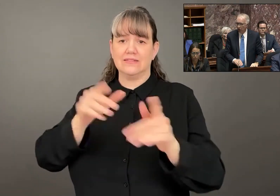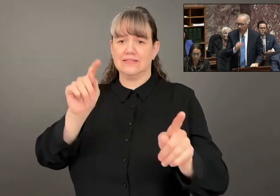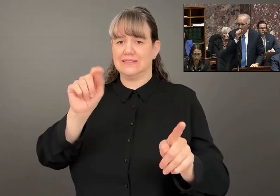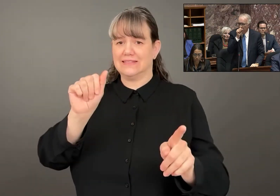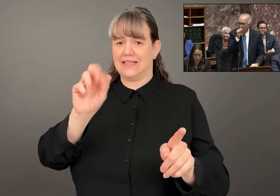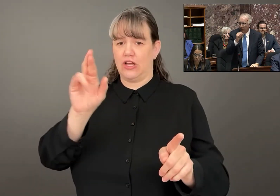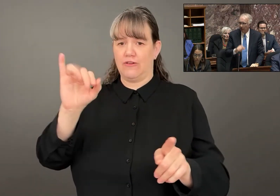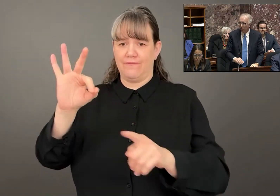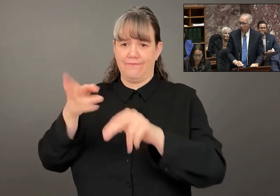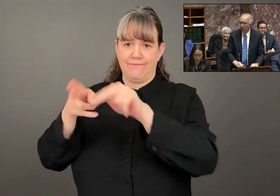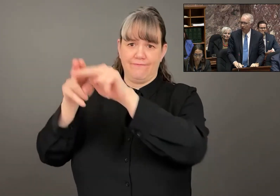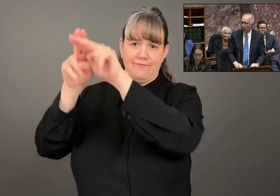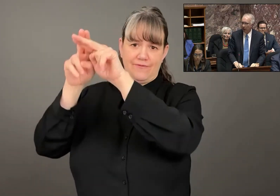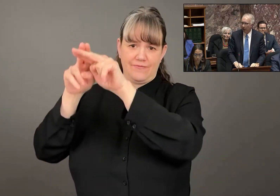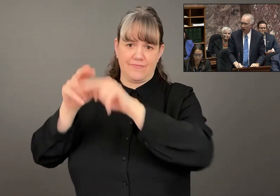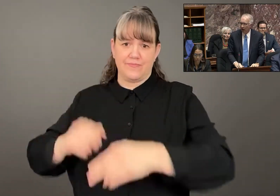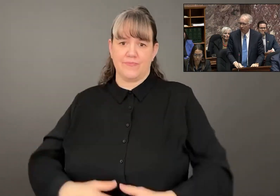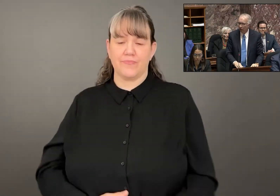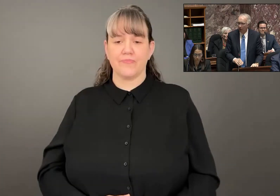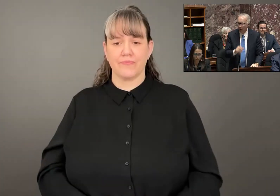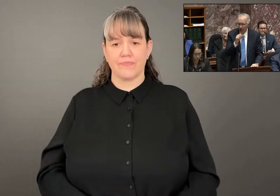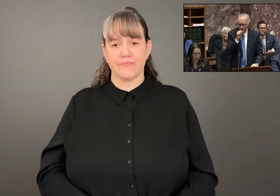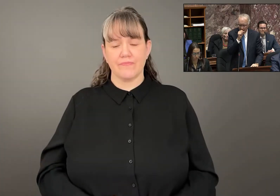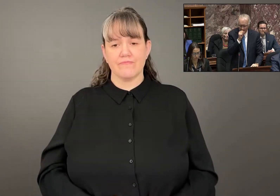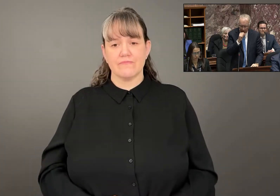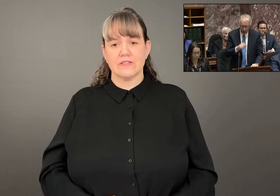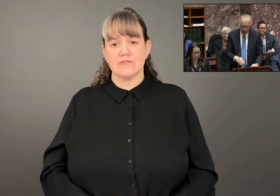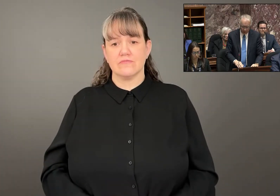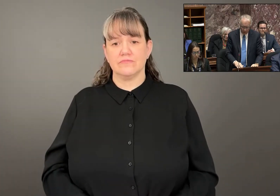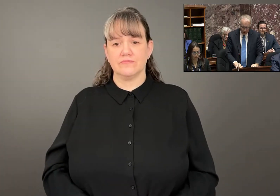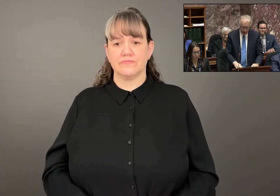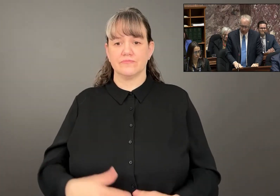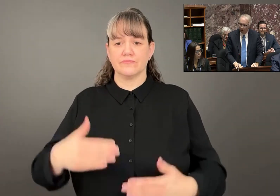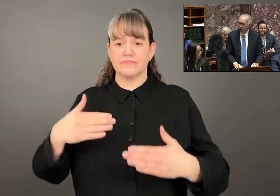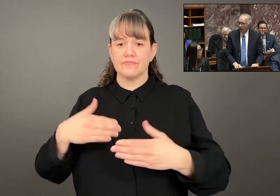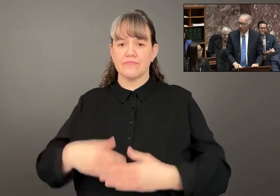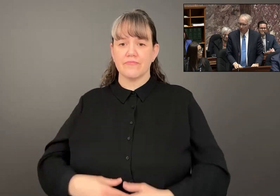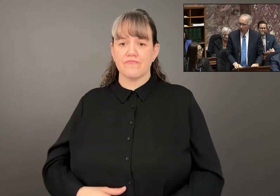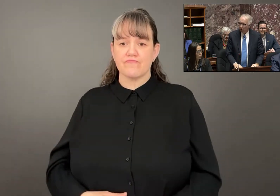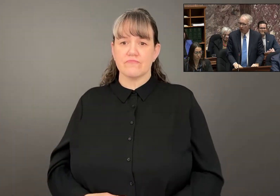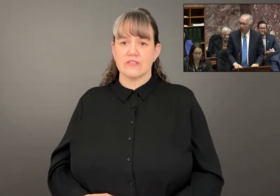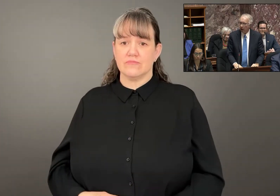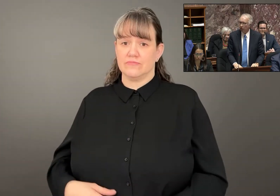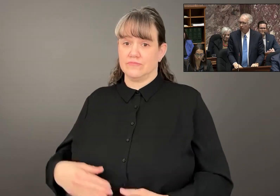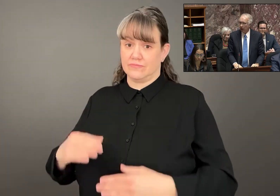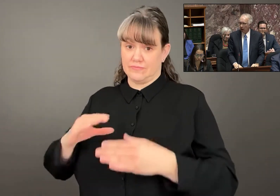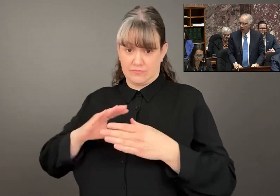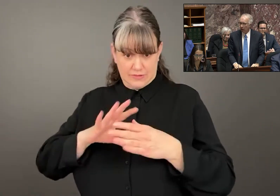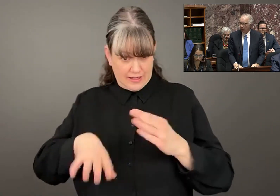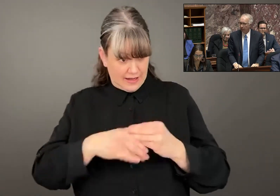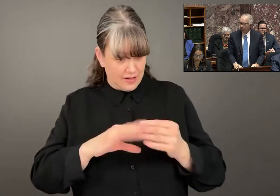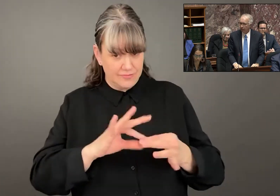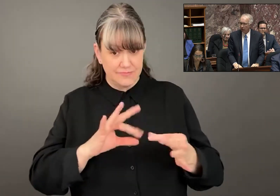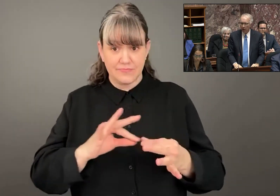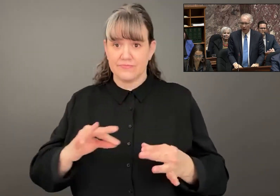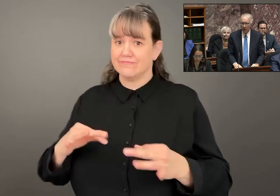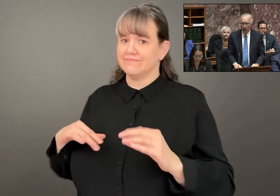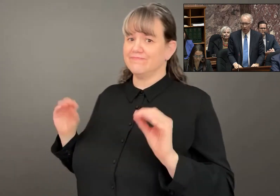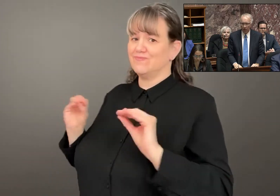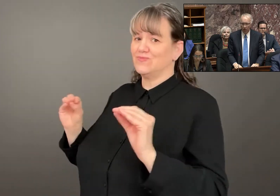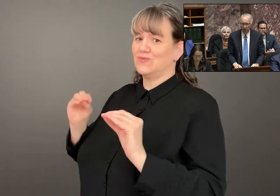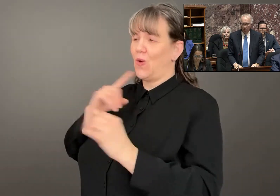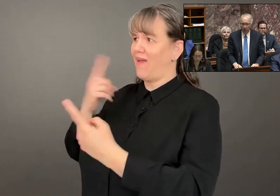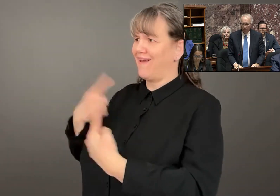guess I shouldn't have expected an answer with regards to the progress. But Mr. Speaker, here's a reality. It's been